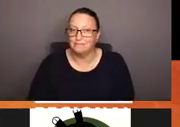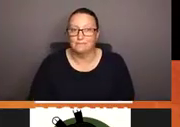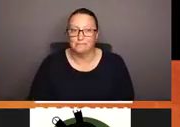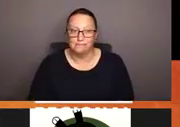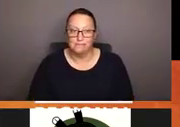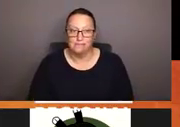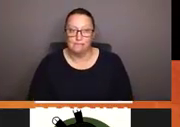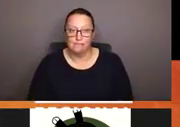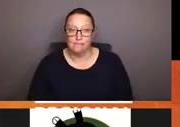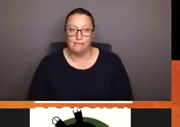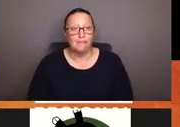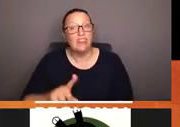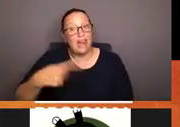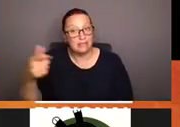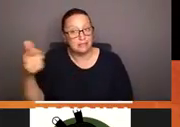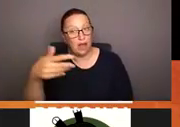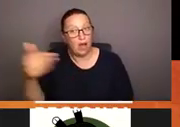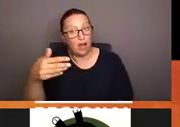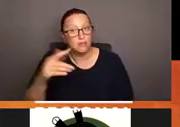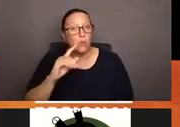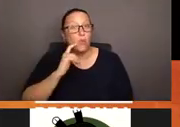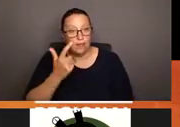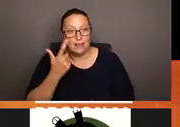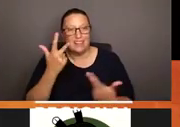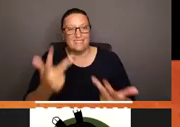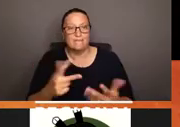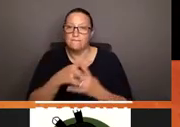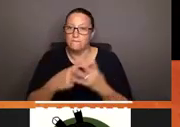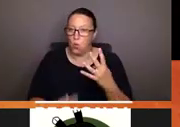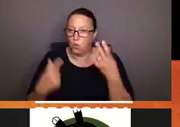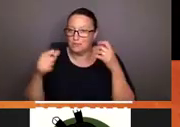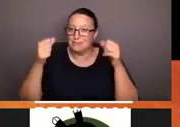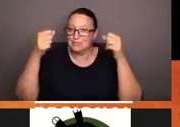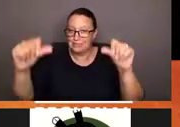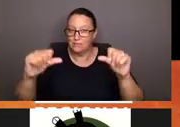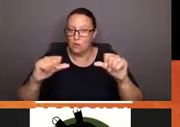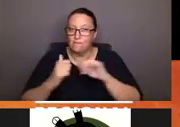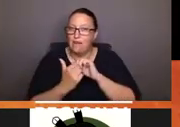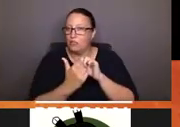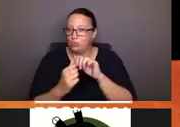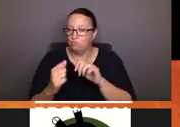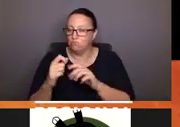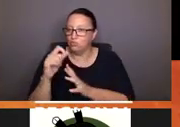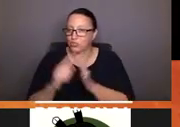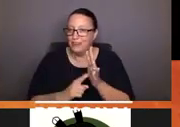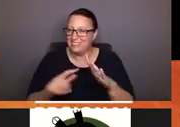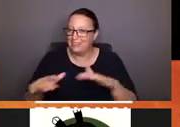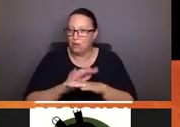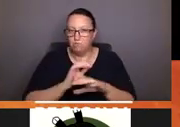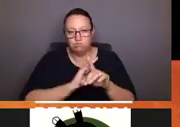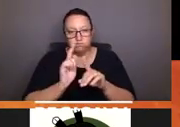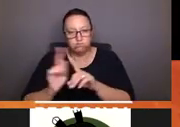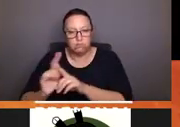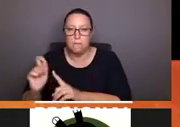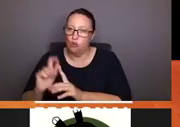In the following slides, I'll give a brief overview of 4 successful fellowship projects which cover a variety of different project and art